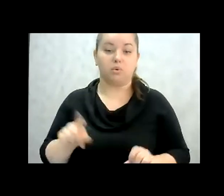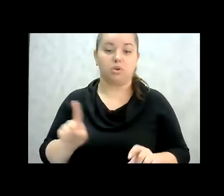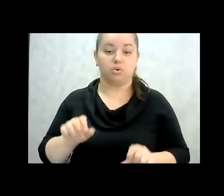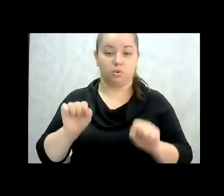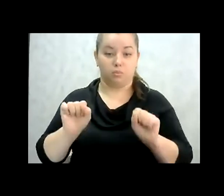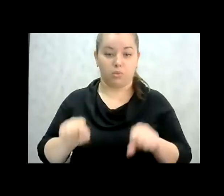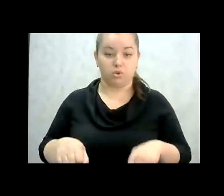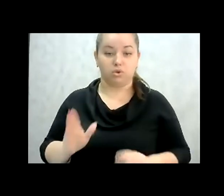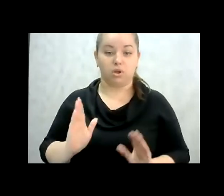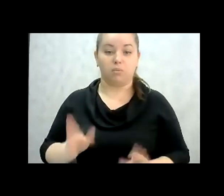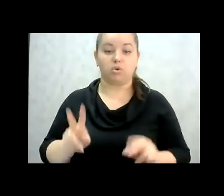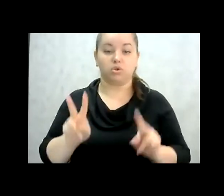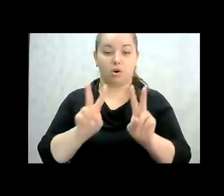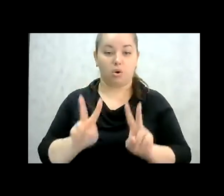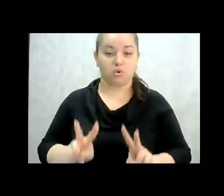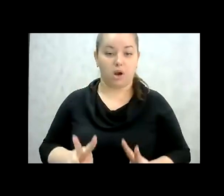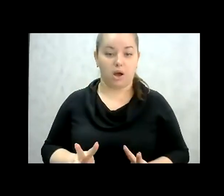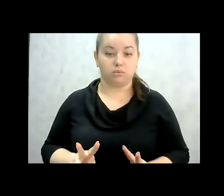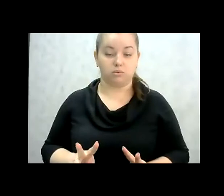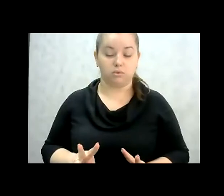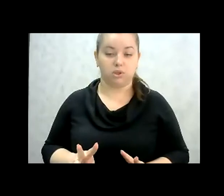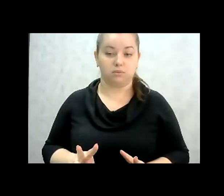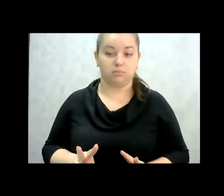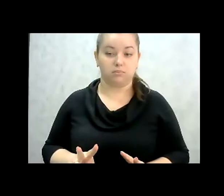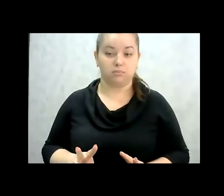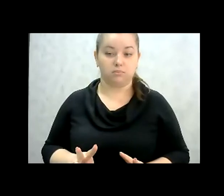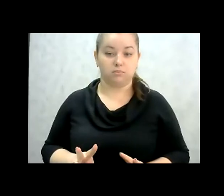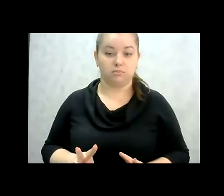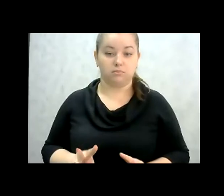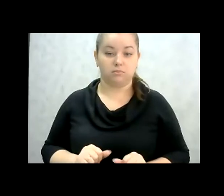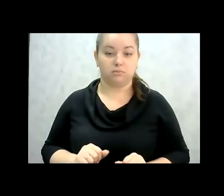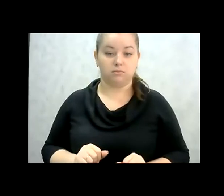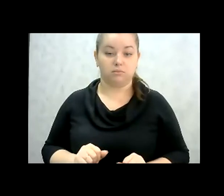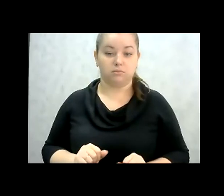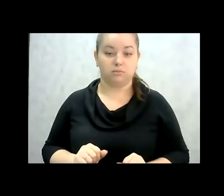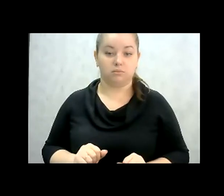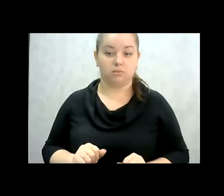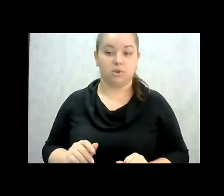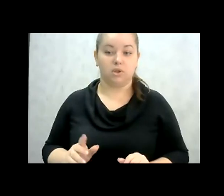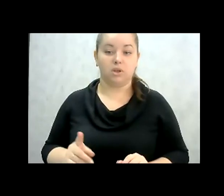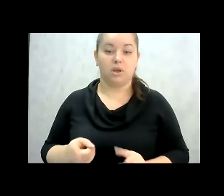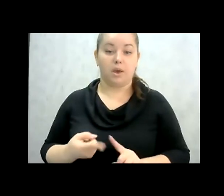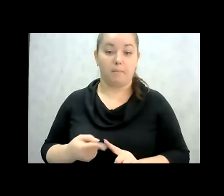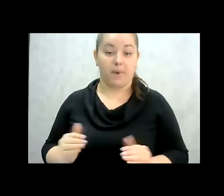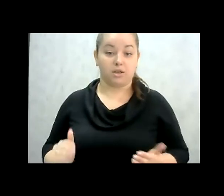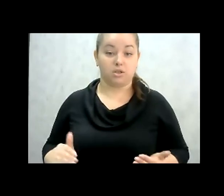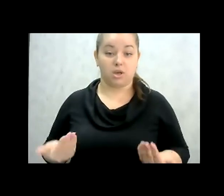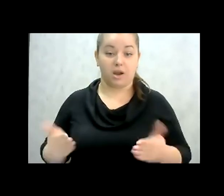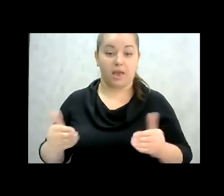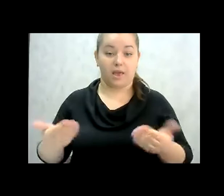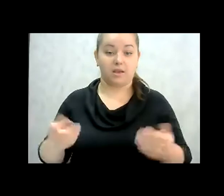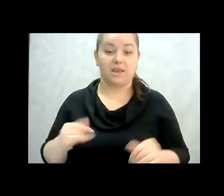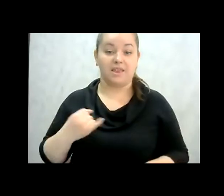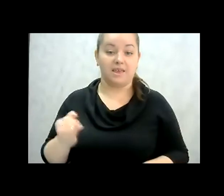on Friday. But I thought I would briefly, and I'll be as succinct as possible, share the substance of those priority